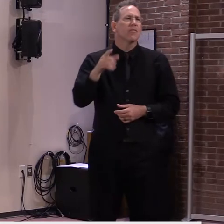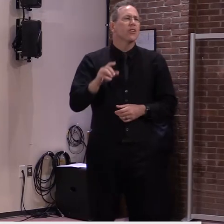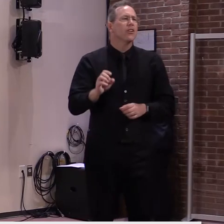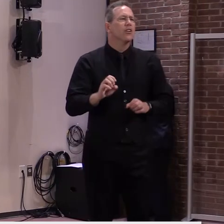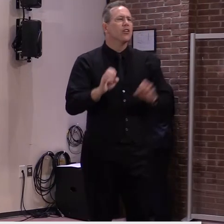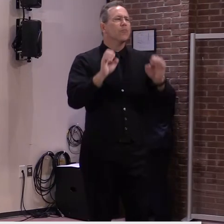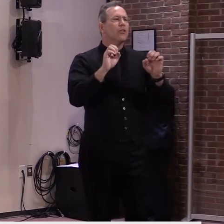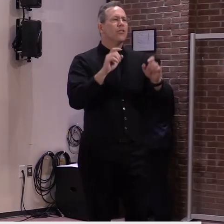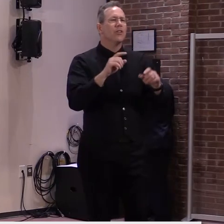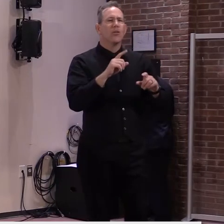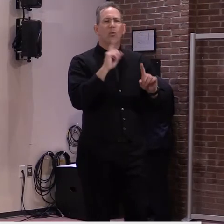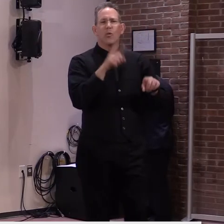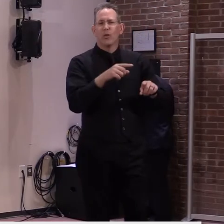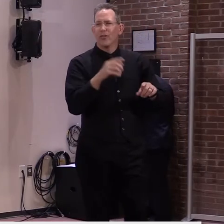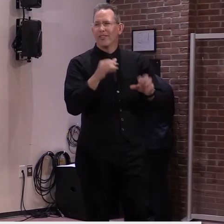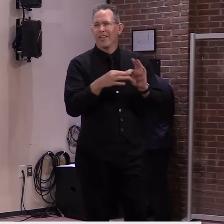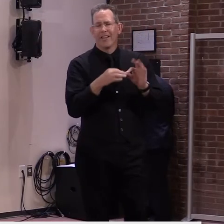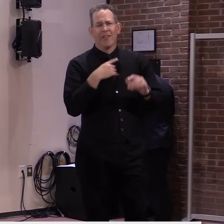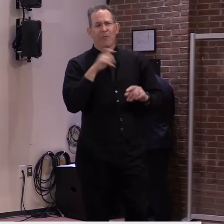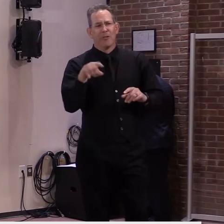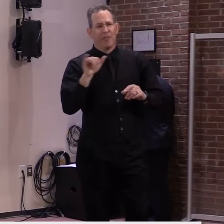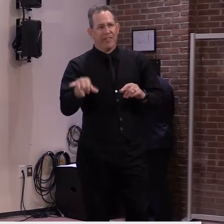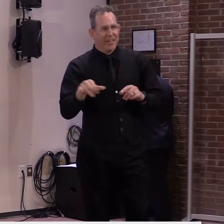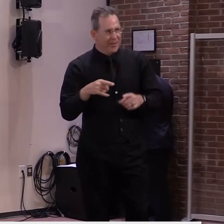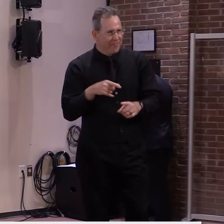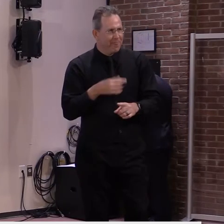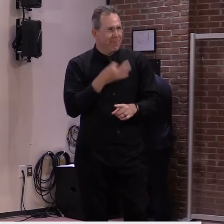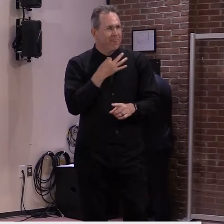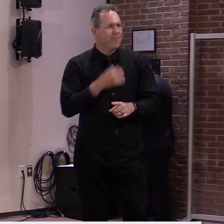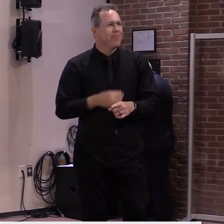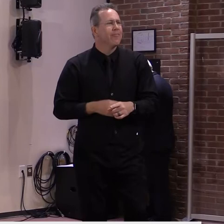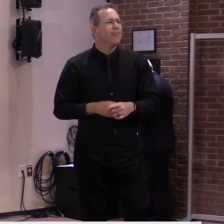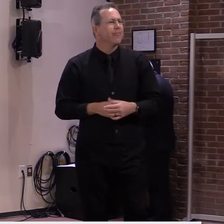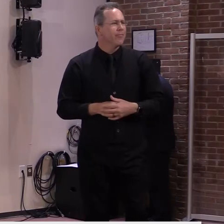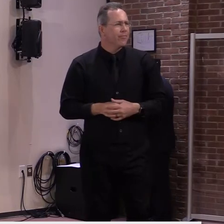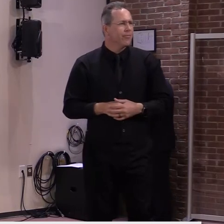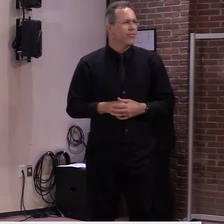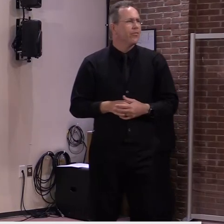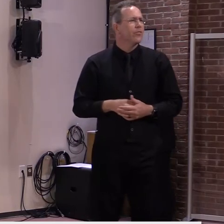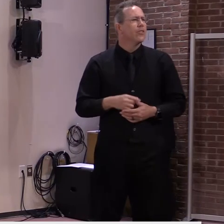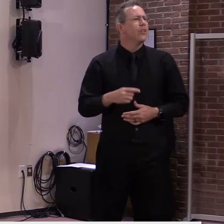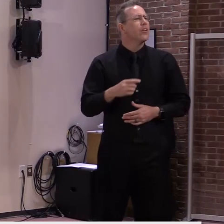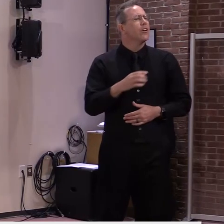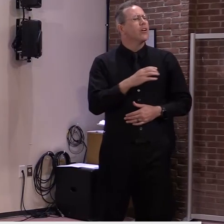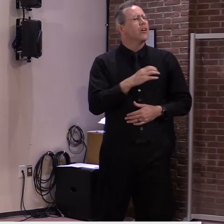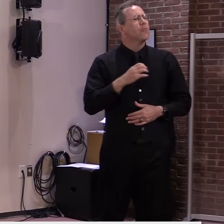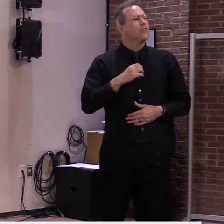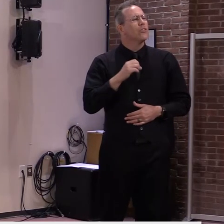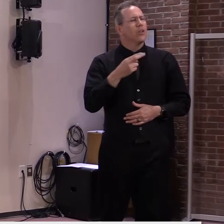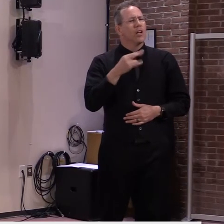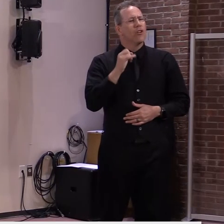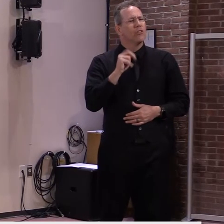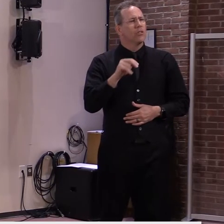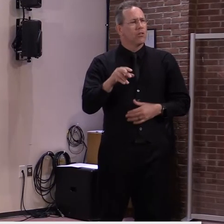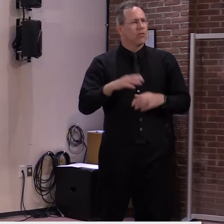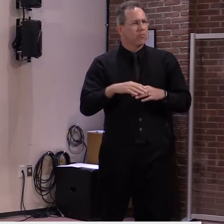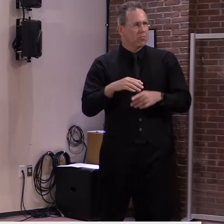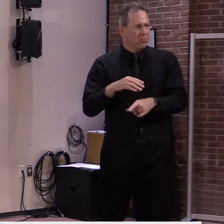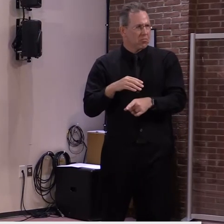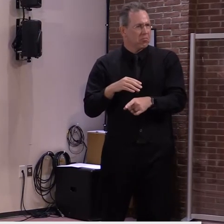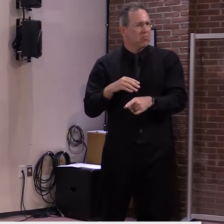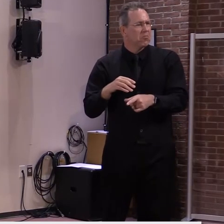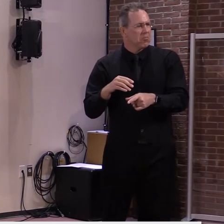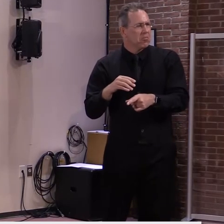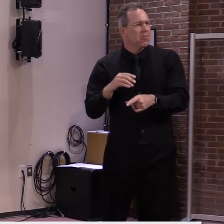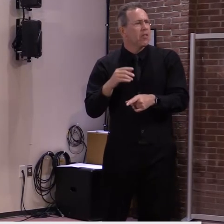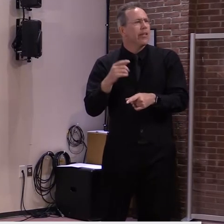might be a question that Commissioner Herring can respond to. Last year, parents were given the